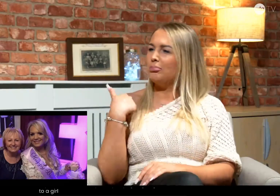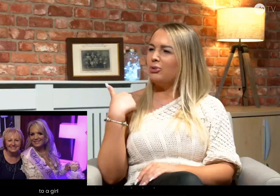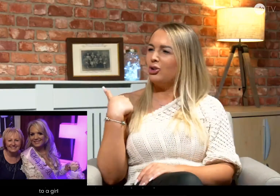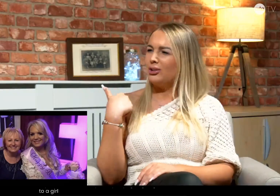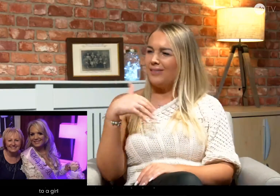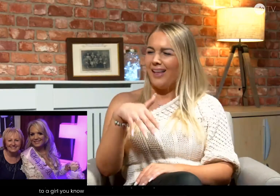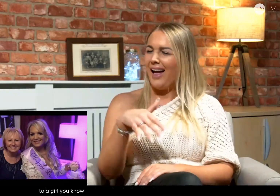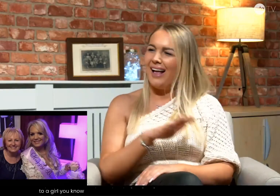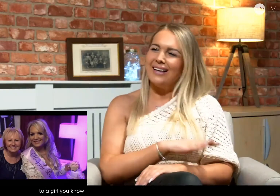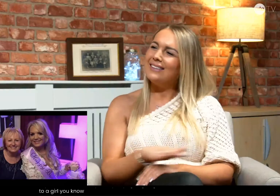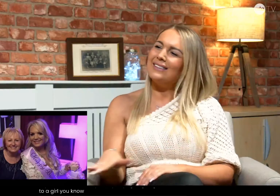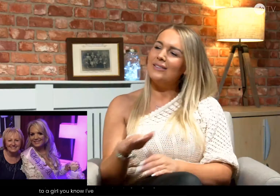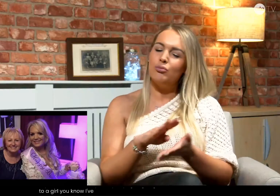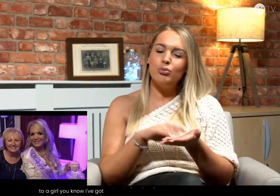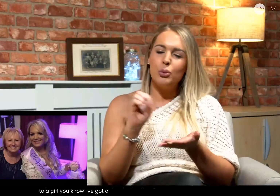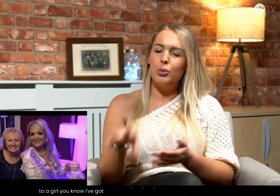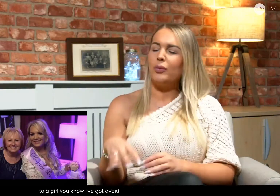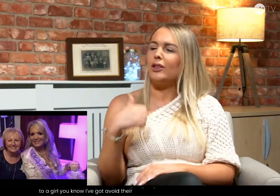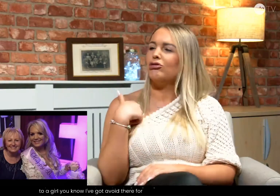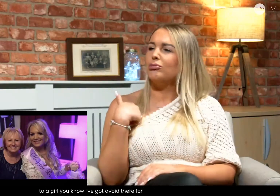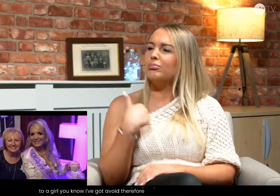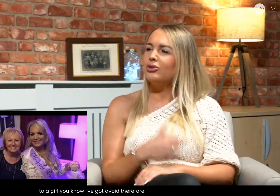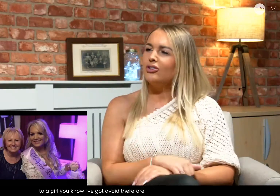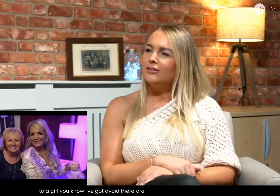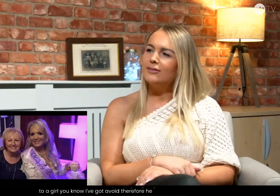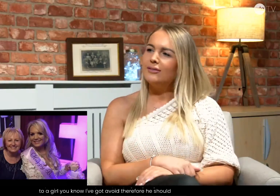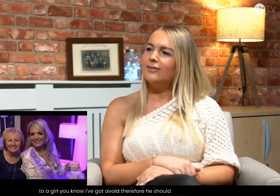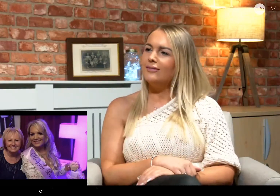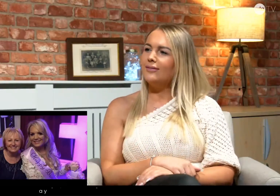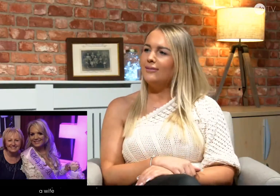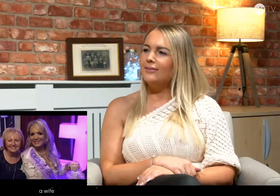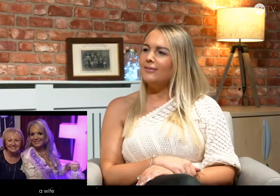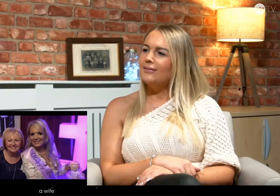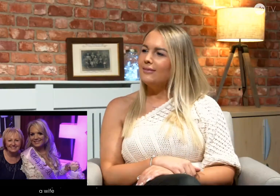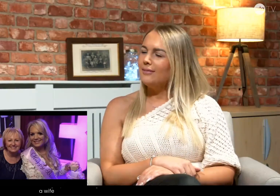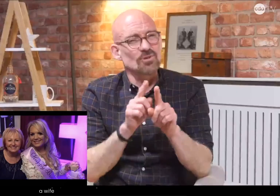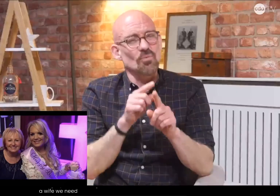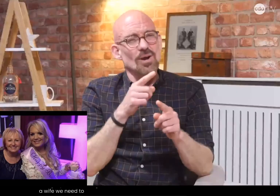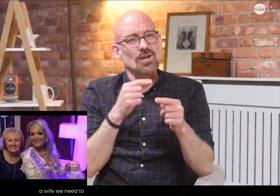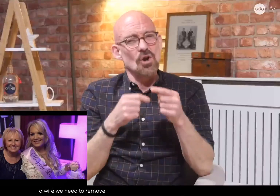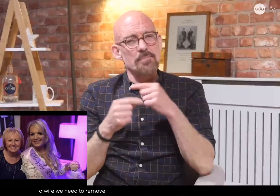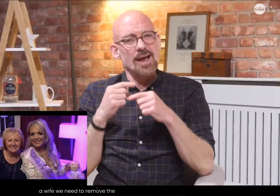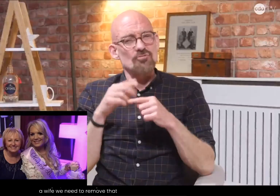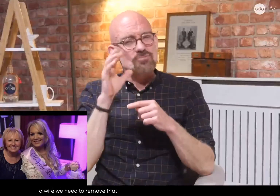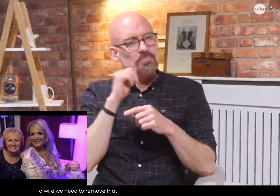boy, therefore he should have a wife. We need to remove that expectation, that stigma.